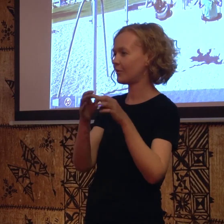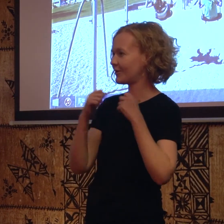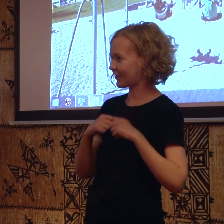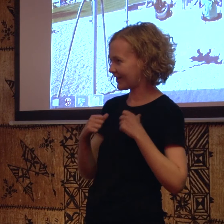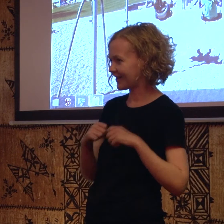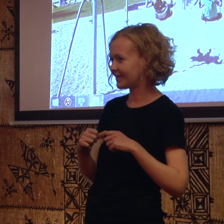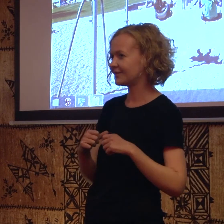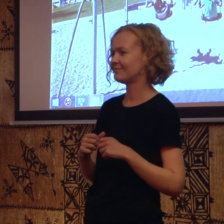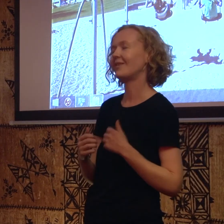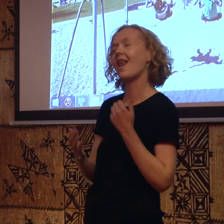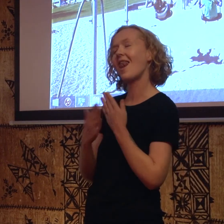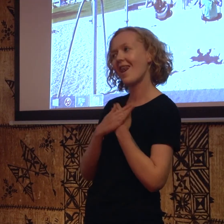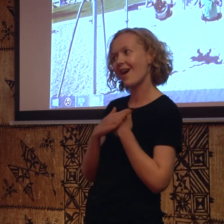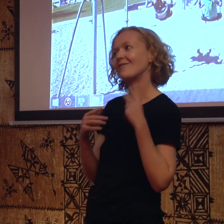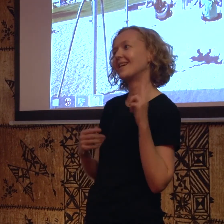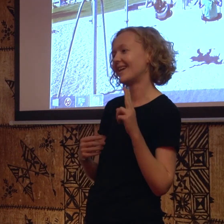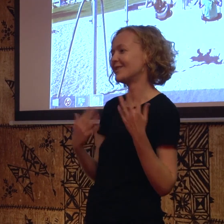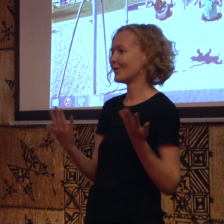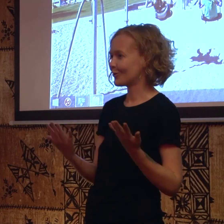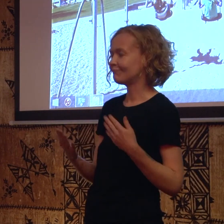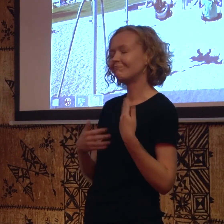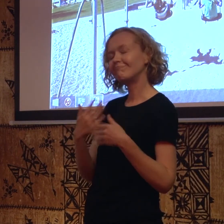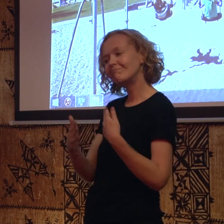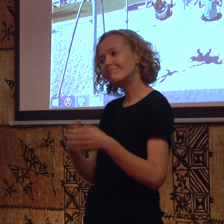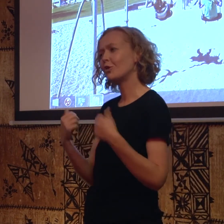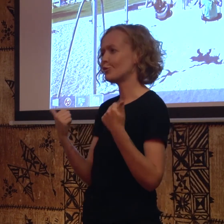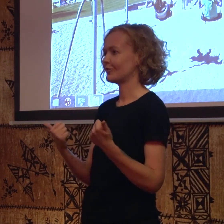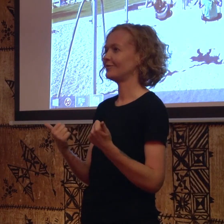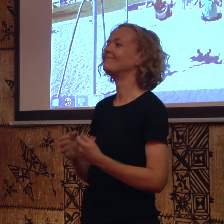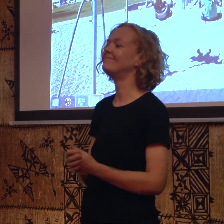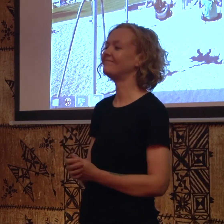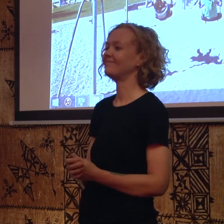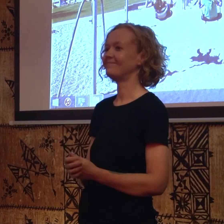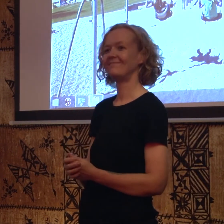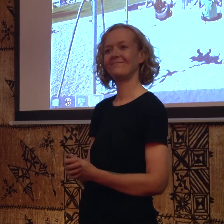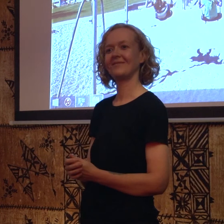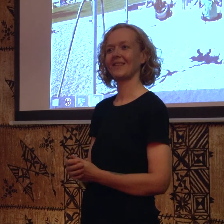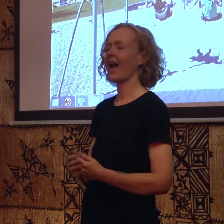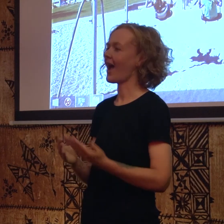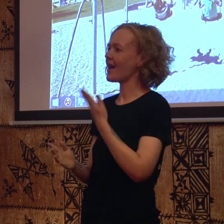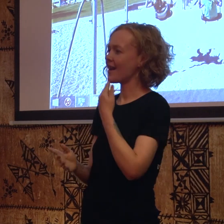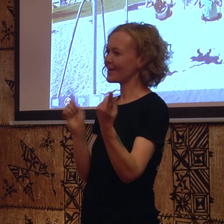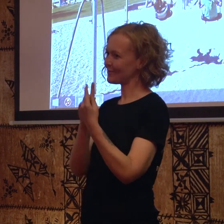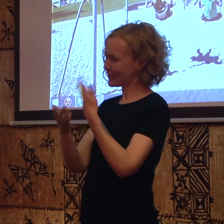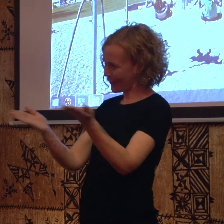move to Auckland to do interpreter training, and I love that as well. So I want to carry on.